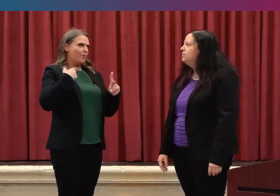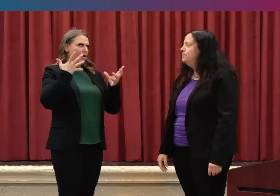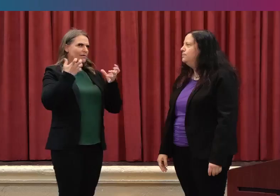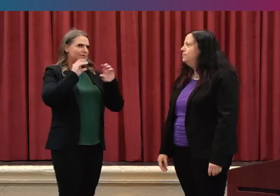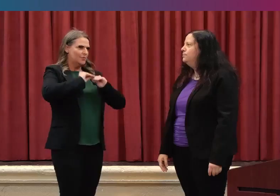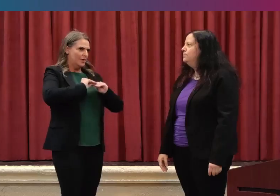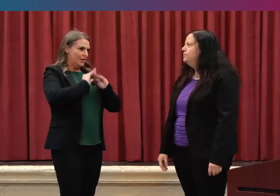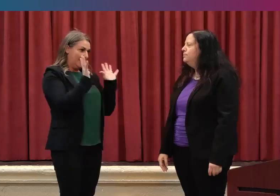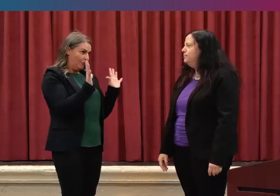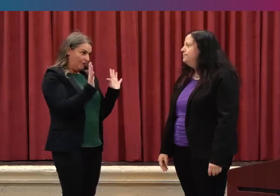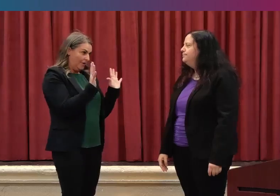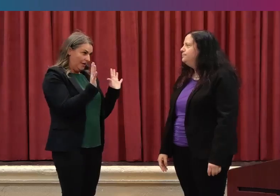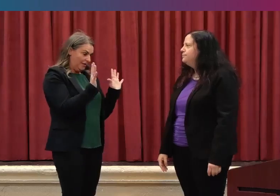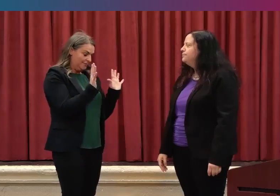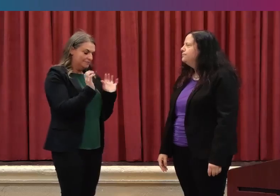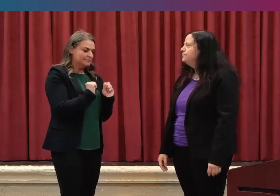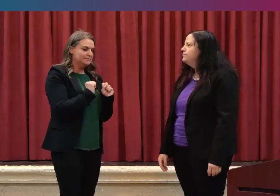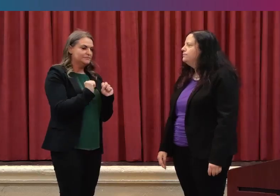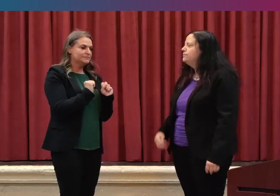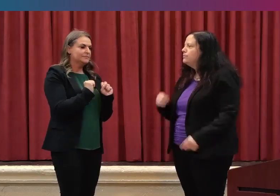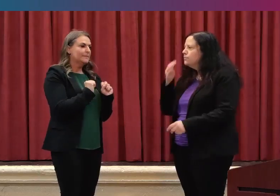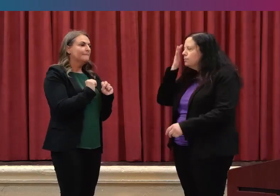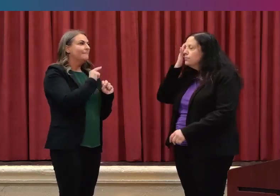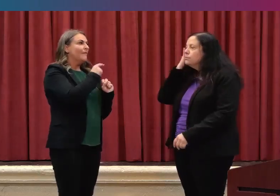All right, so to clarify,